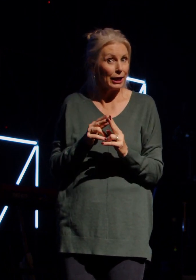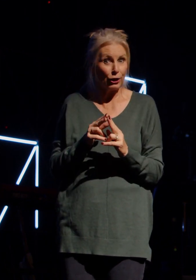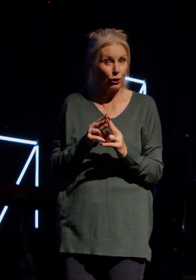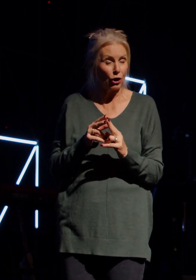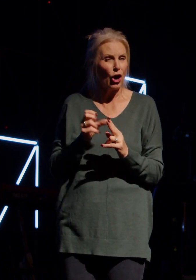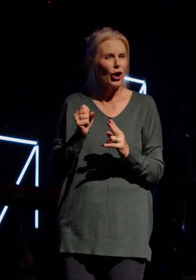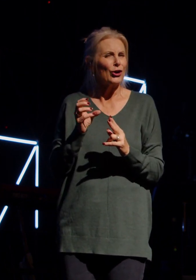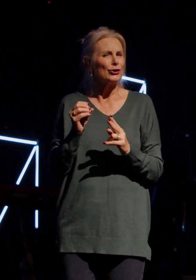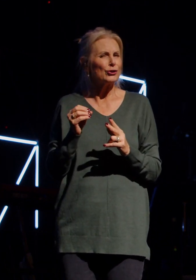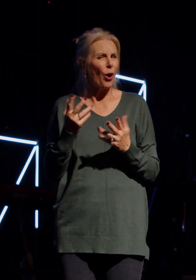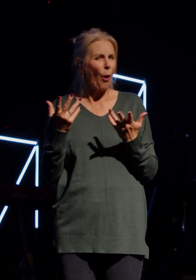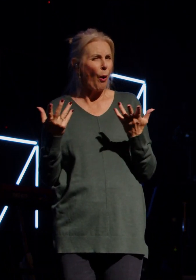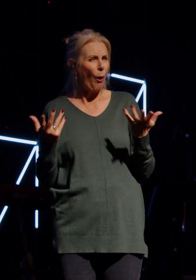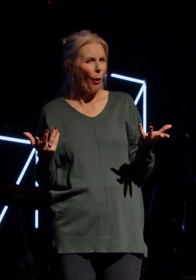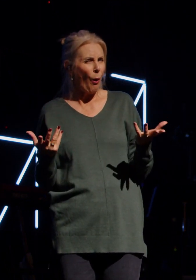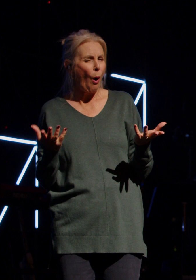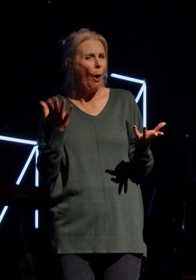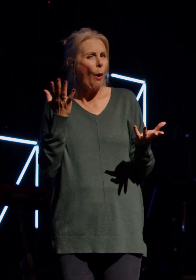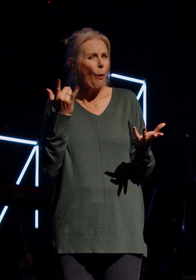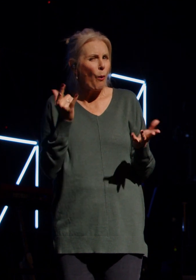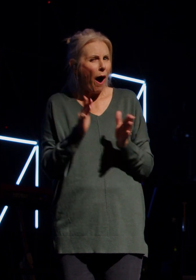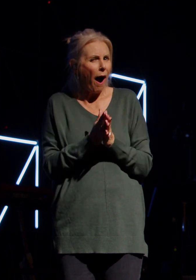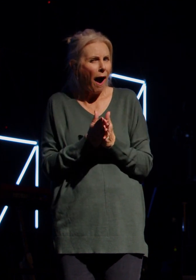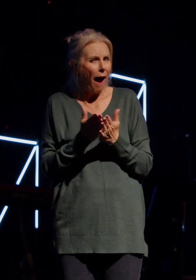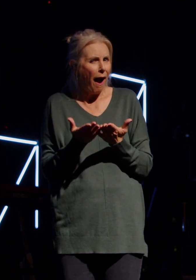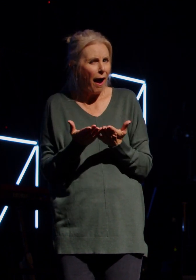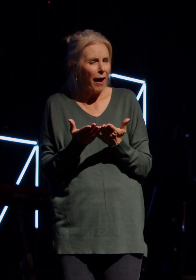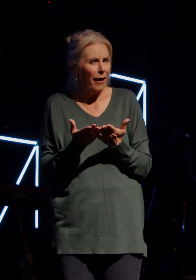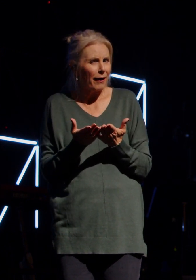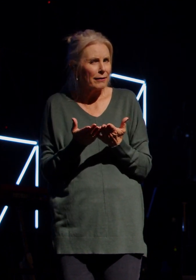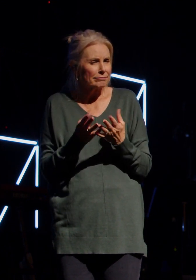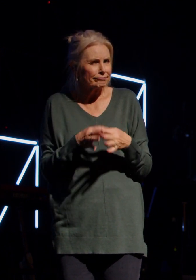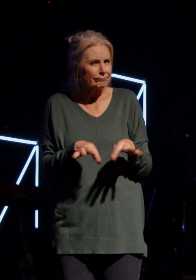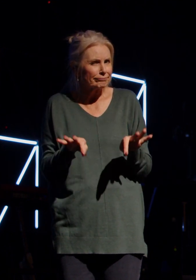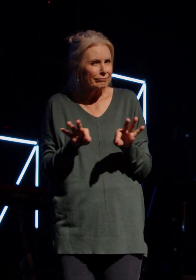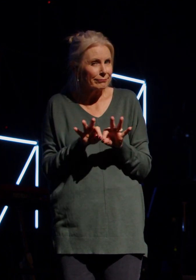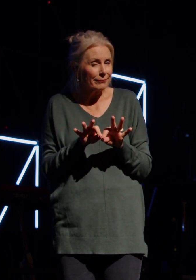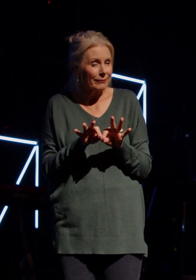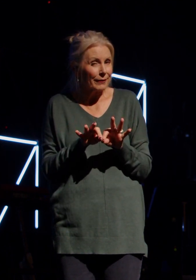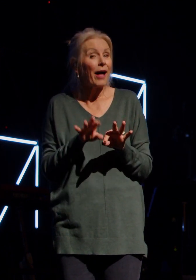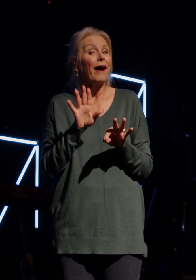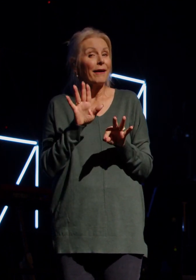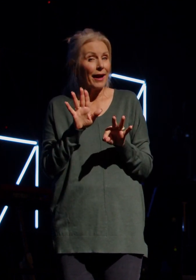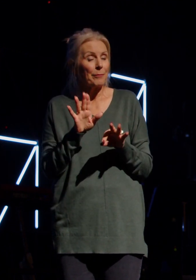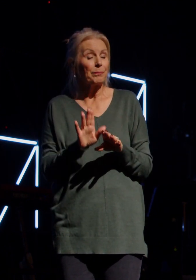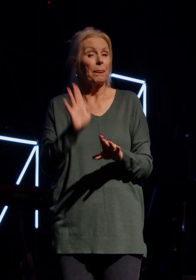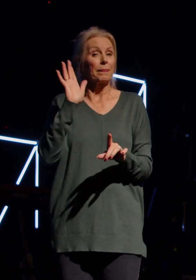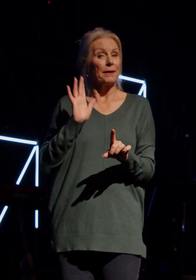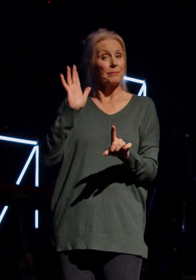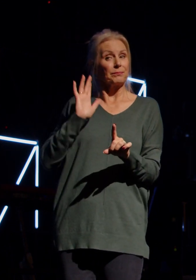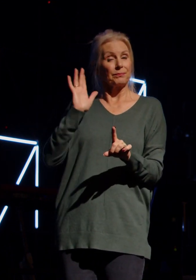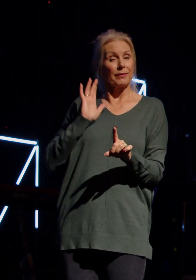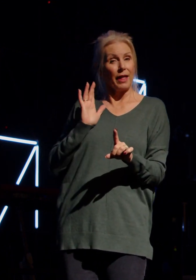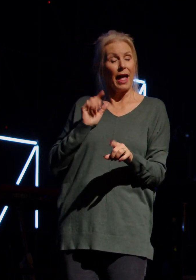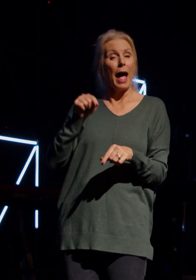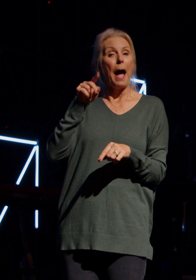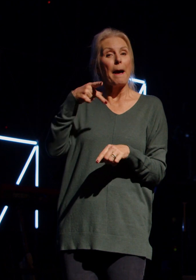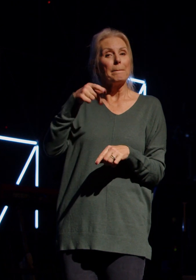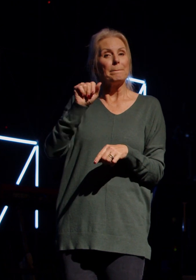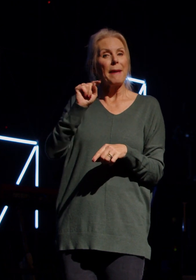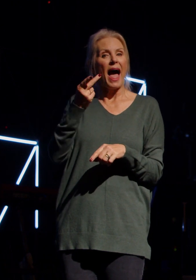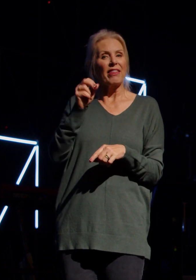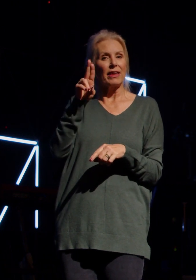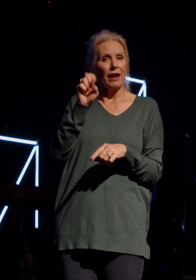writing about this? Well, evidence from the early church fathers, specifically a guy named Papias, apparently wrote this down in